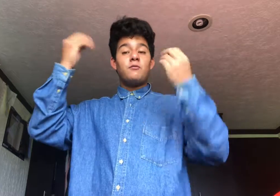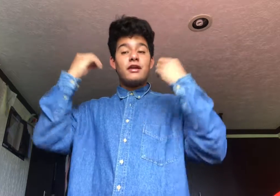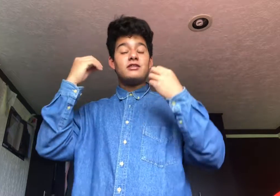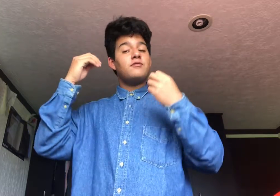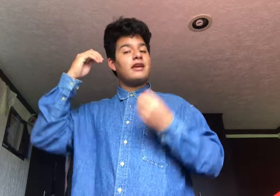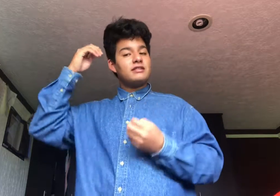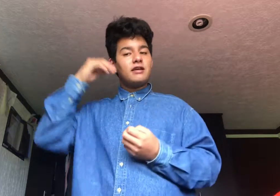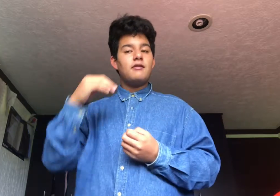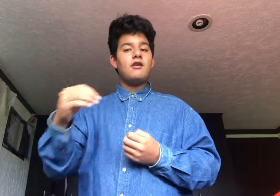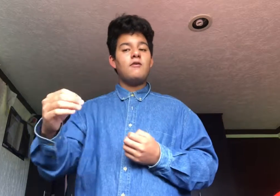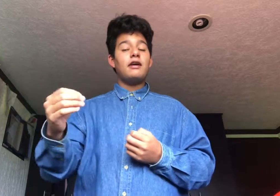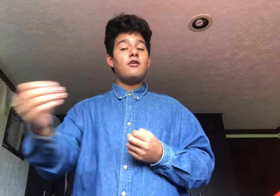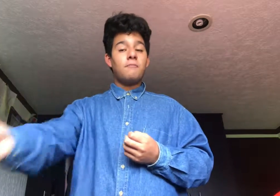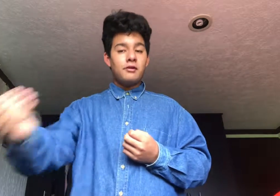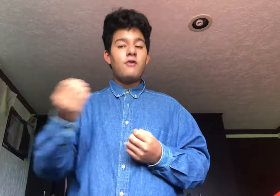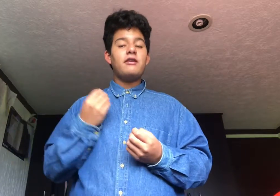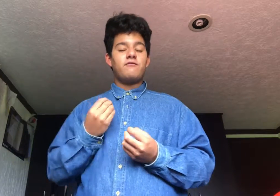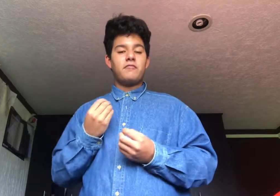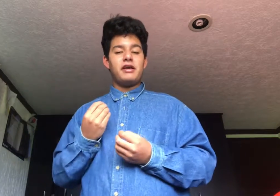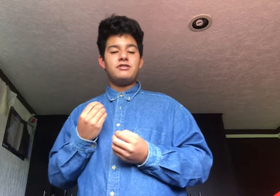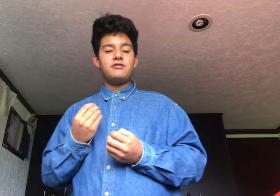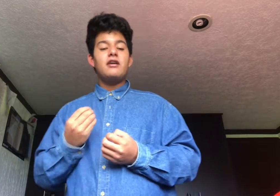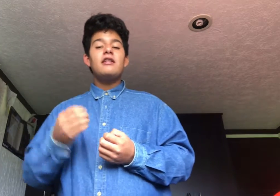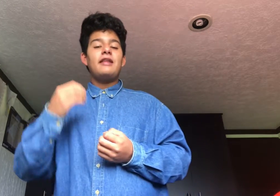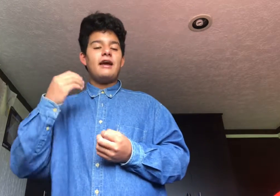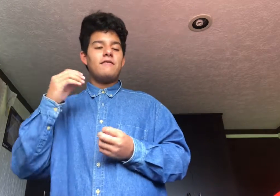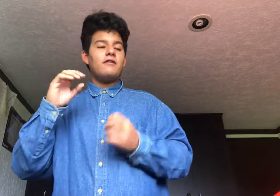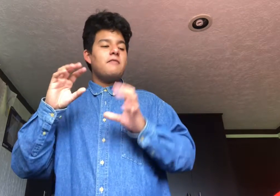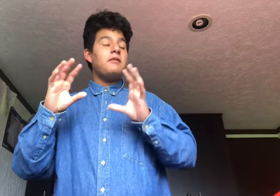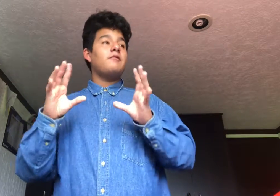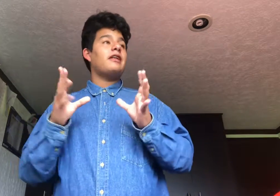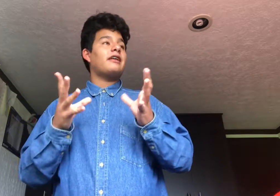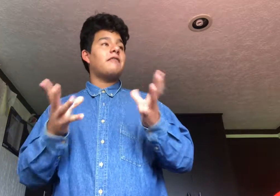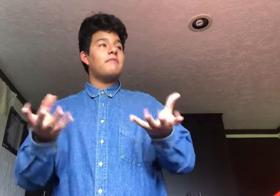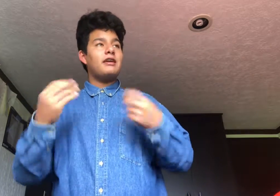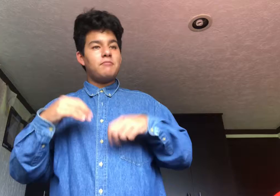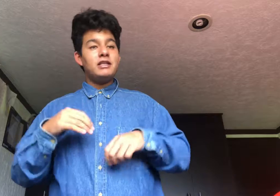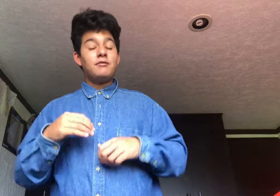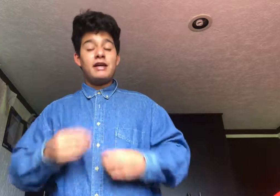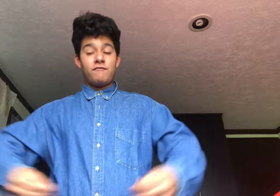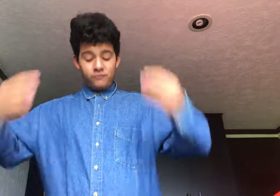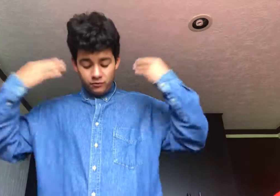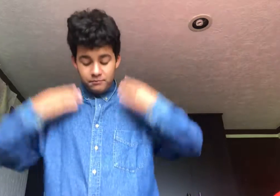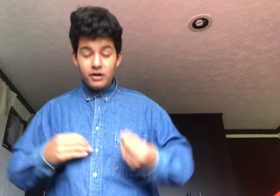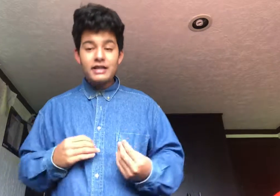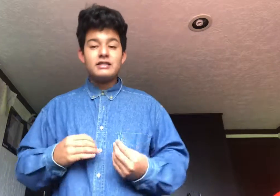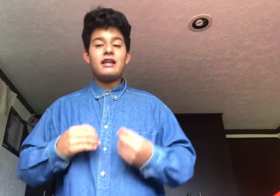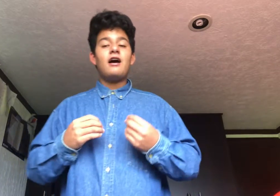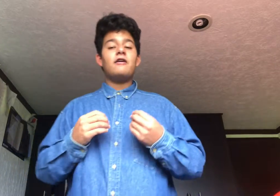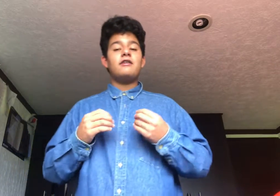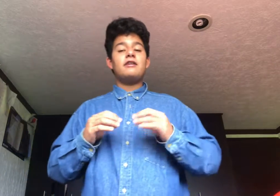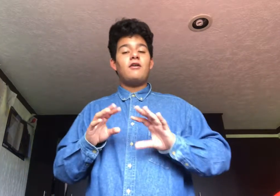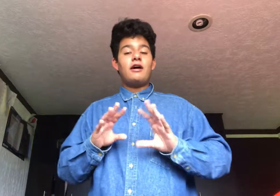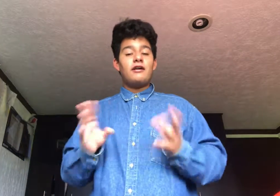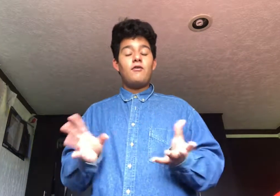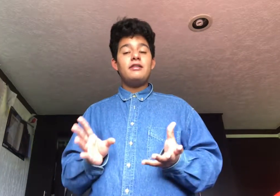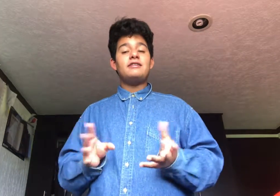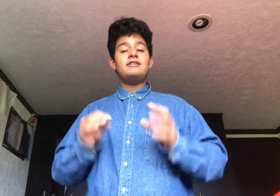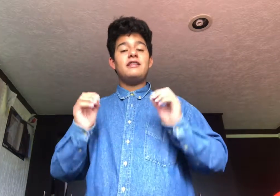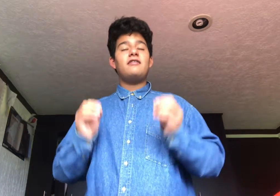brain so they can download and upload information. They have people that can make invisible. They have full bodies that are only